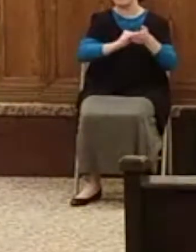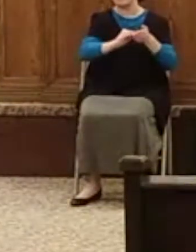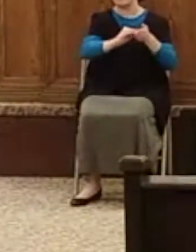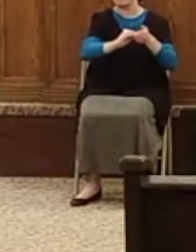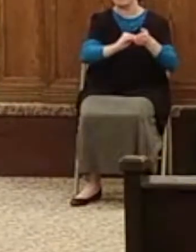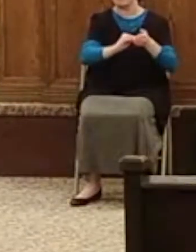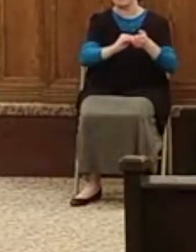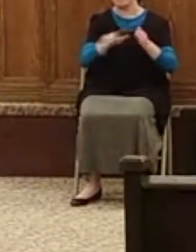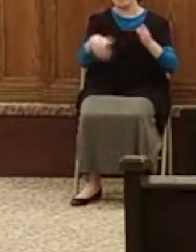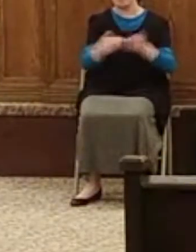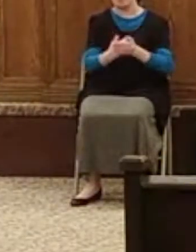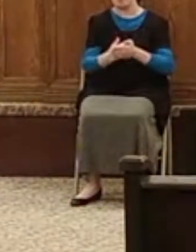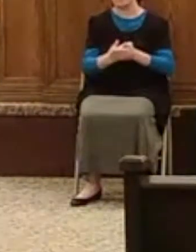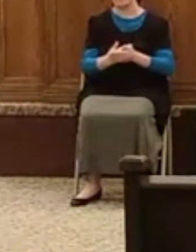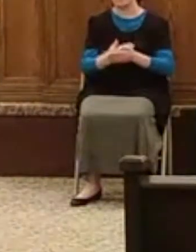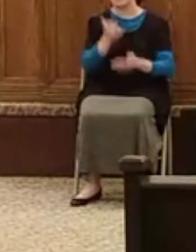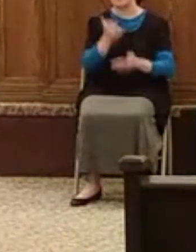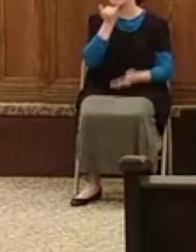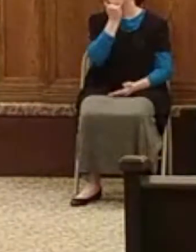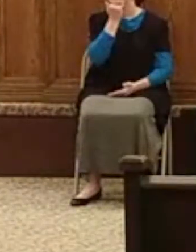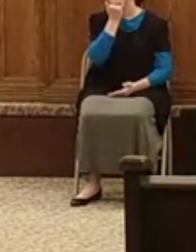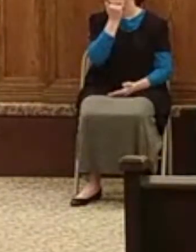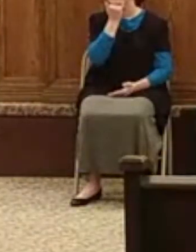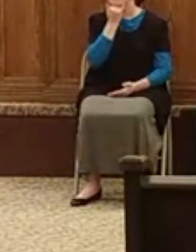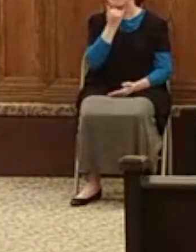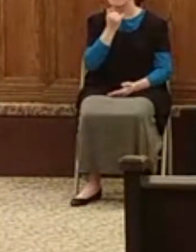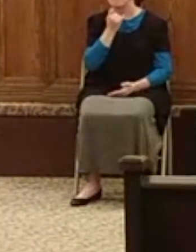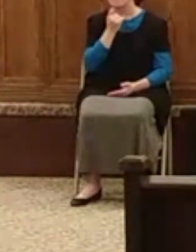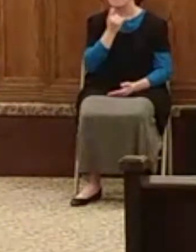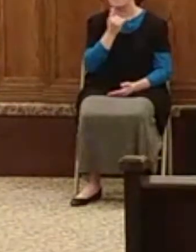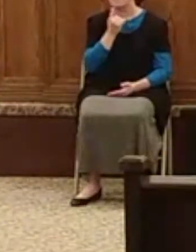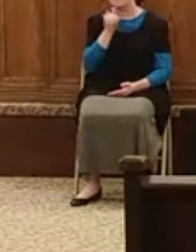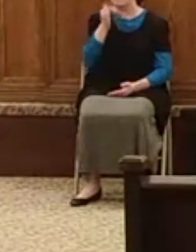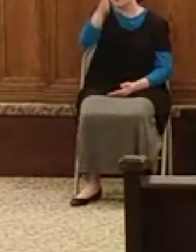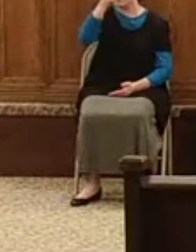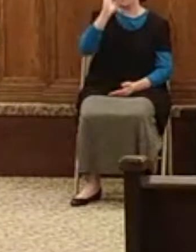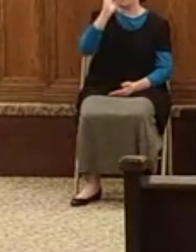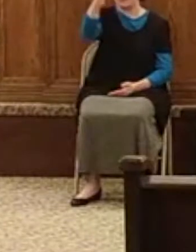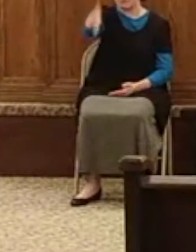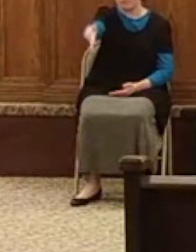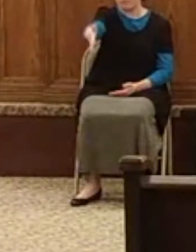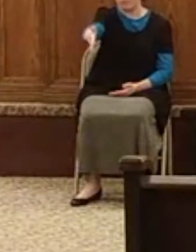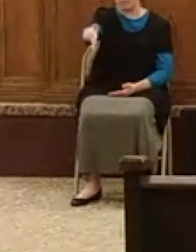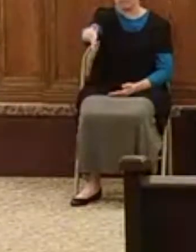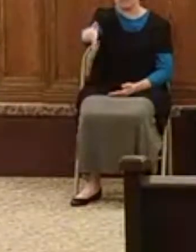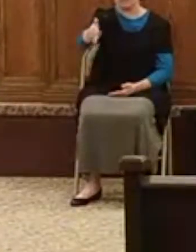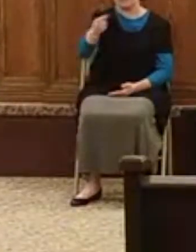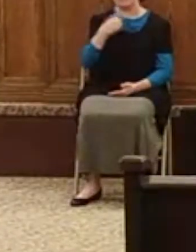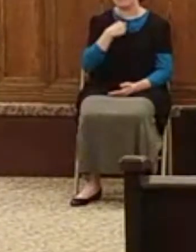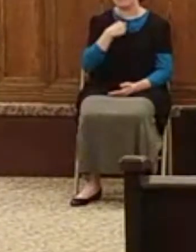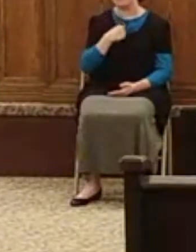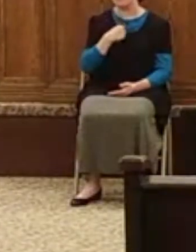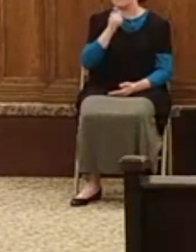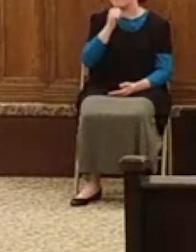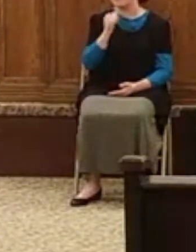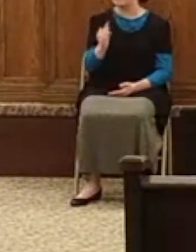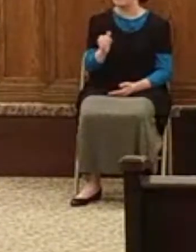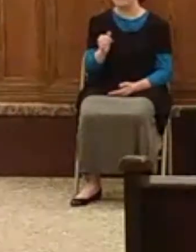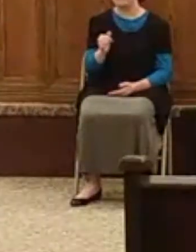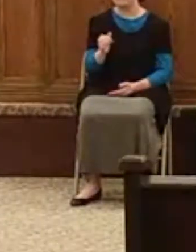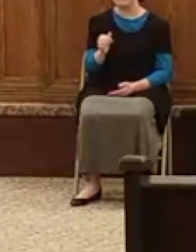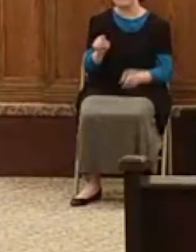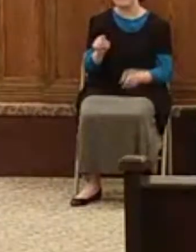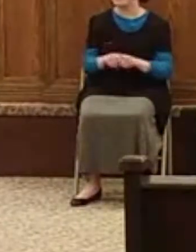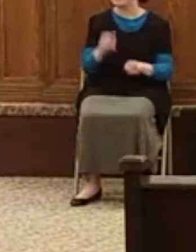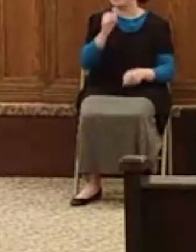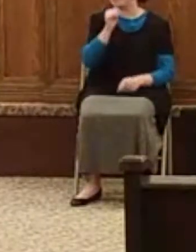me of all of my mistakes. Yes, sir. God was willing to reach down to where I was. I didn't deserve it.